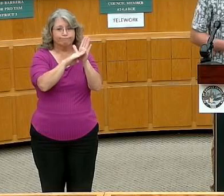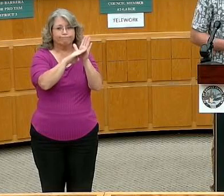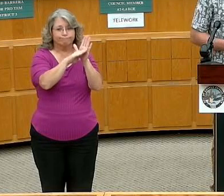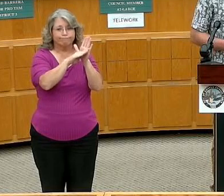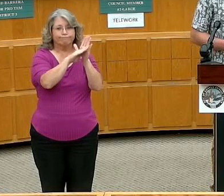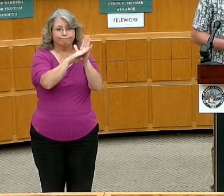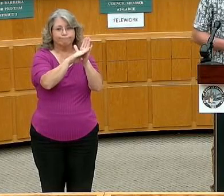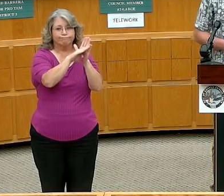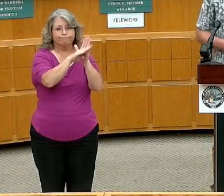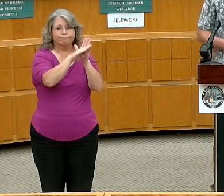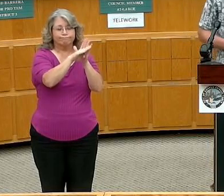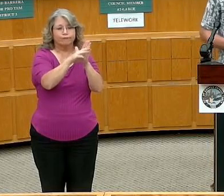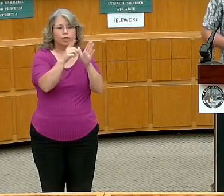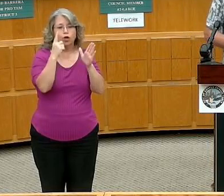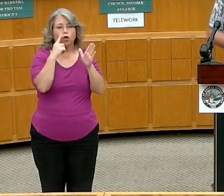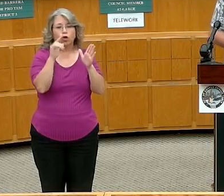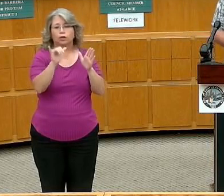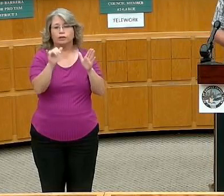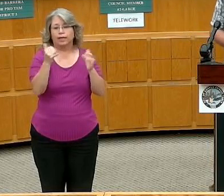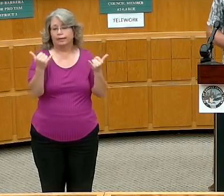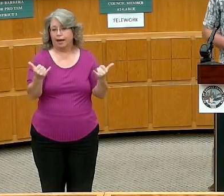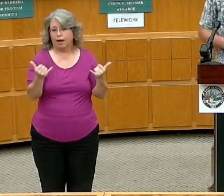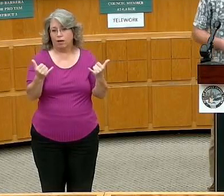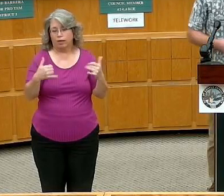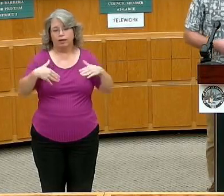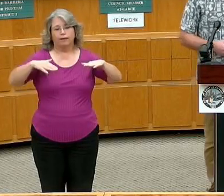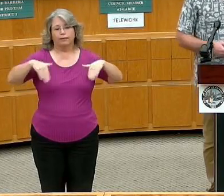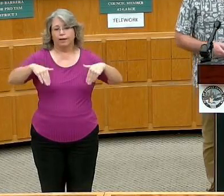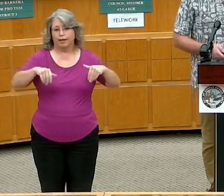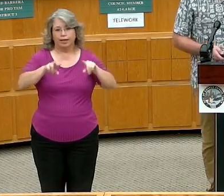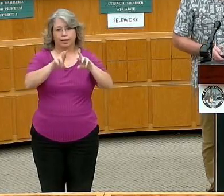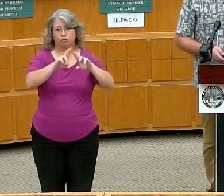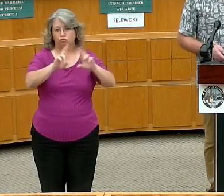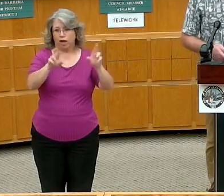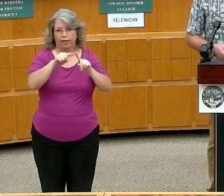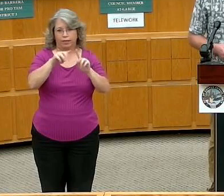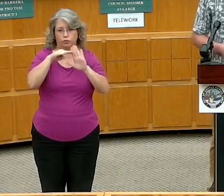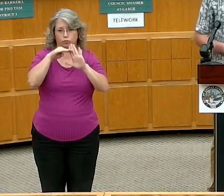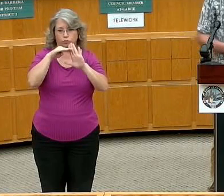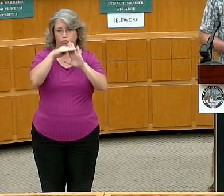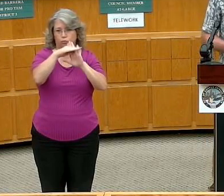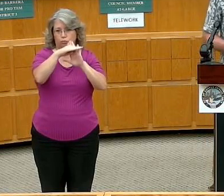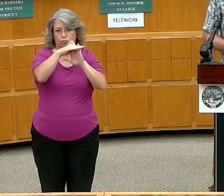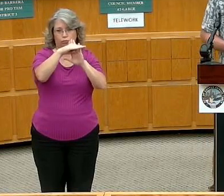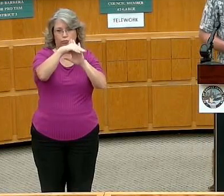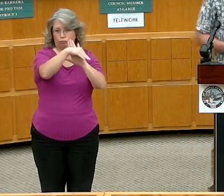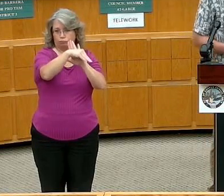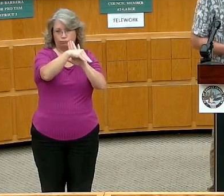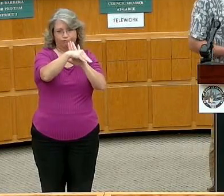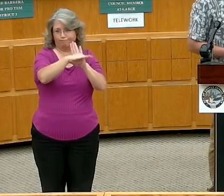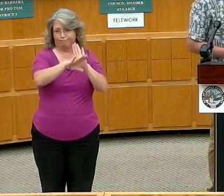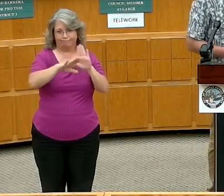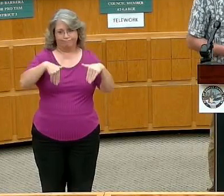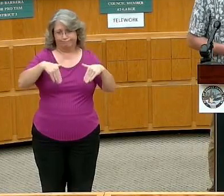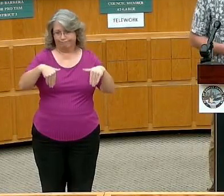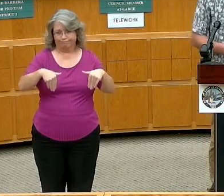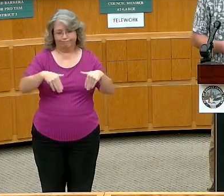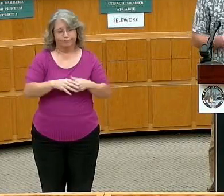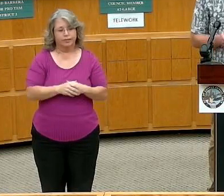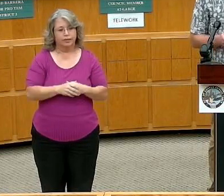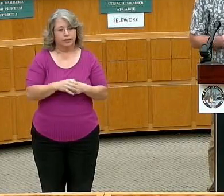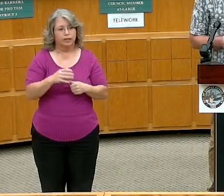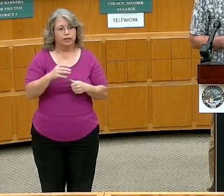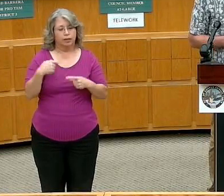is, for right now, there's no sign of plateauing, and the number of cases is increasing at a steady state for the past couple